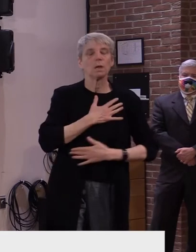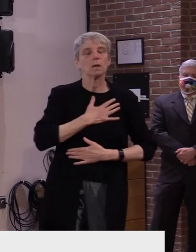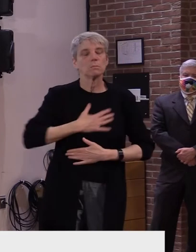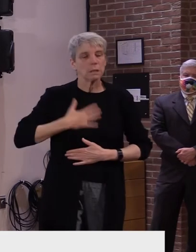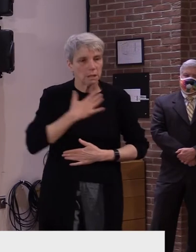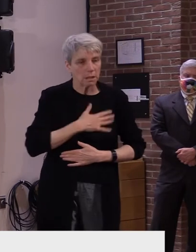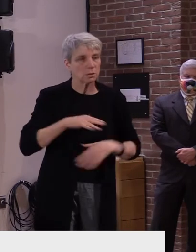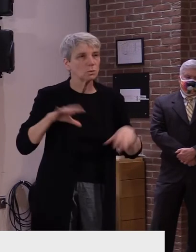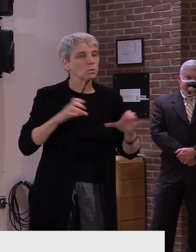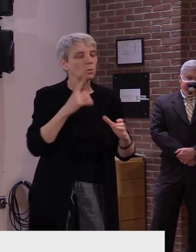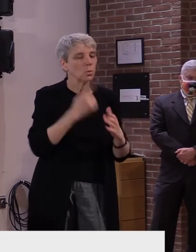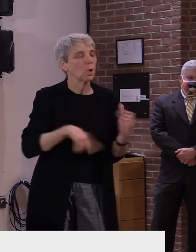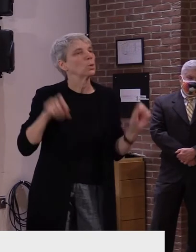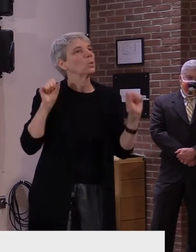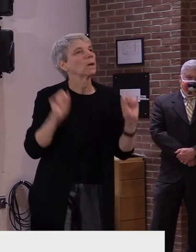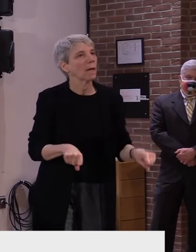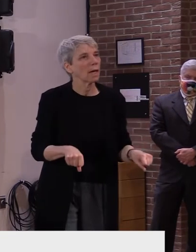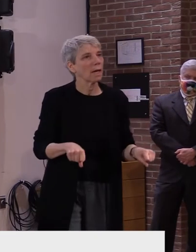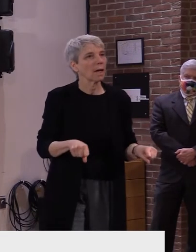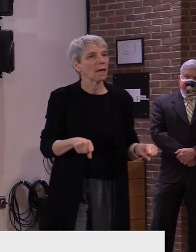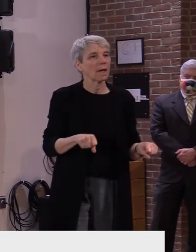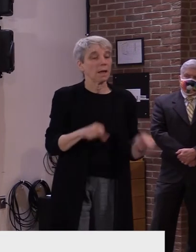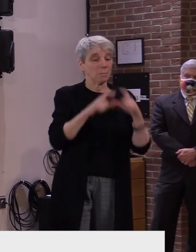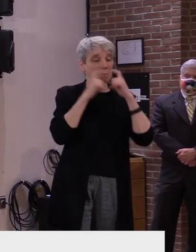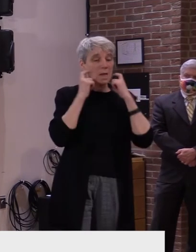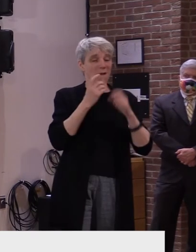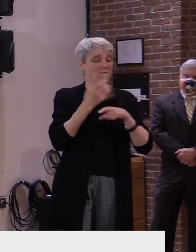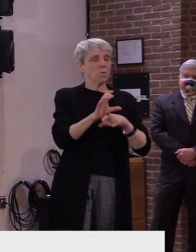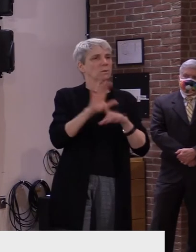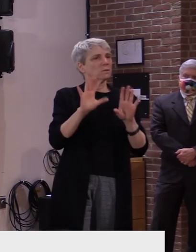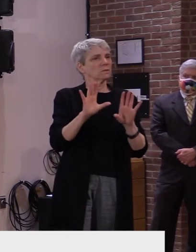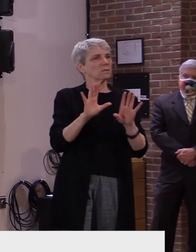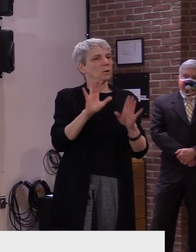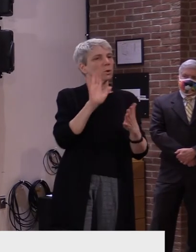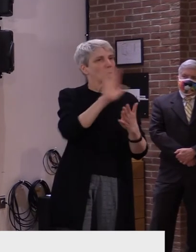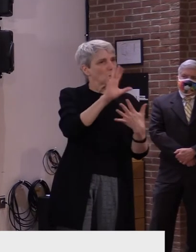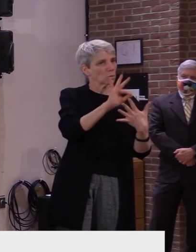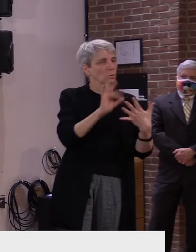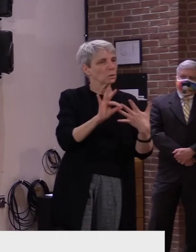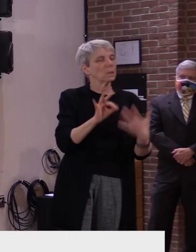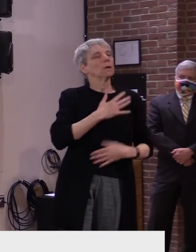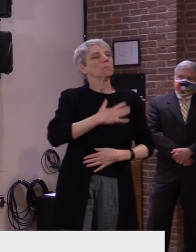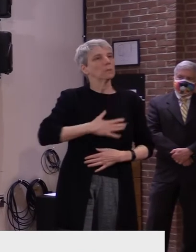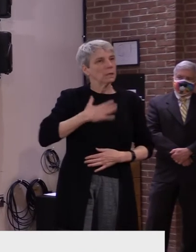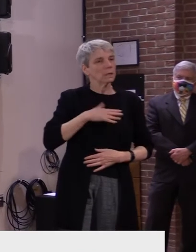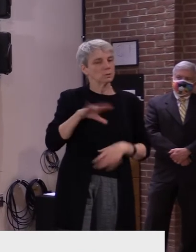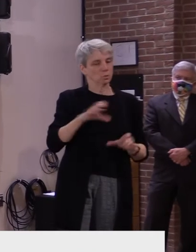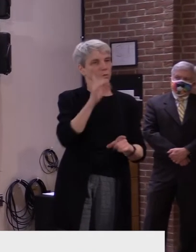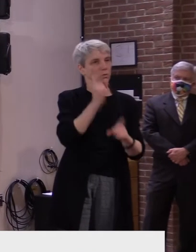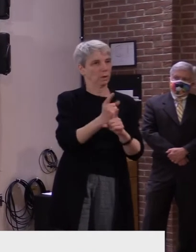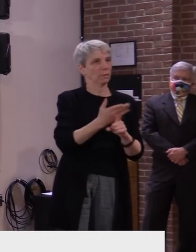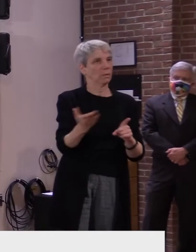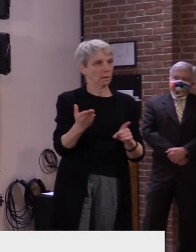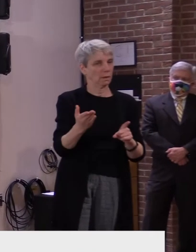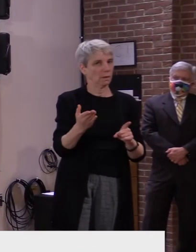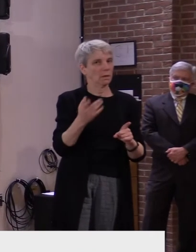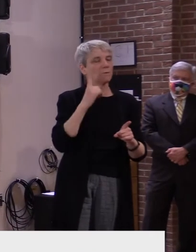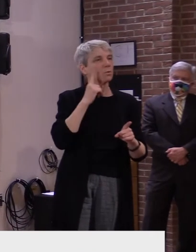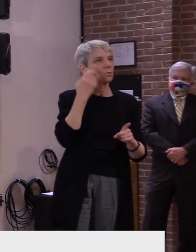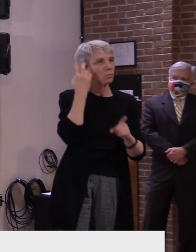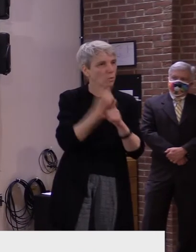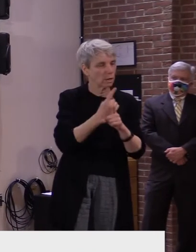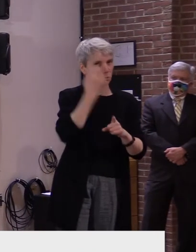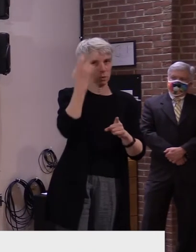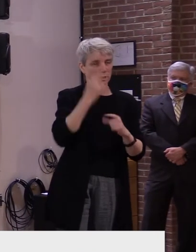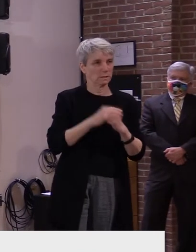it's a choice but i'm asking you to make the right choice for the right reasons together we can change our